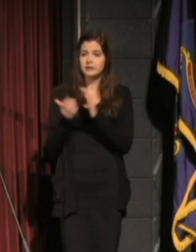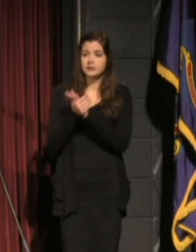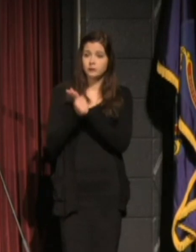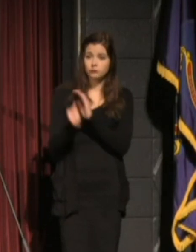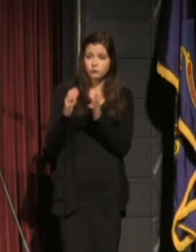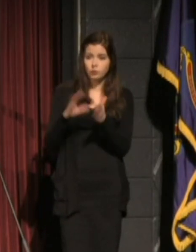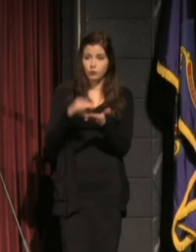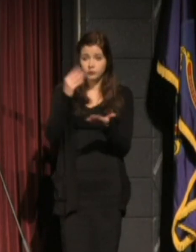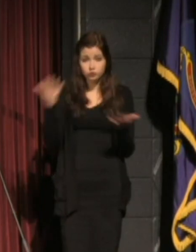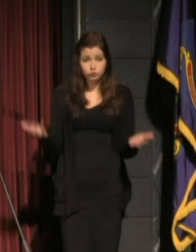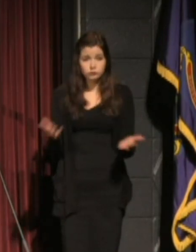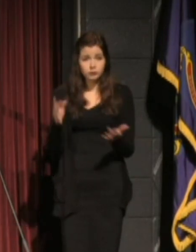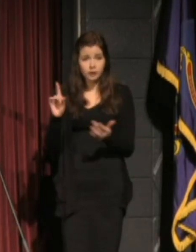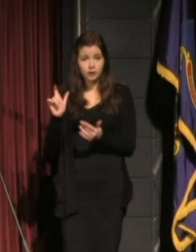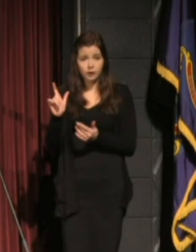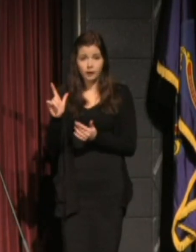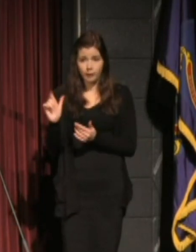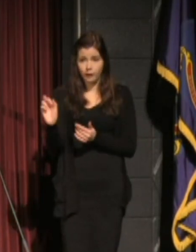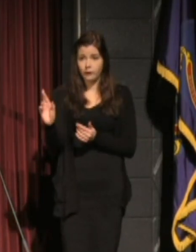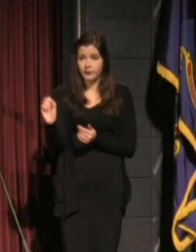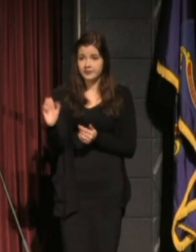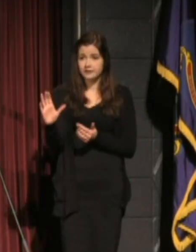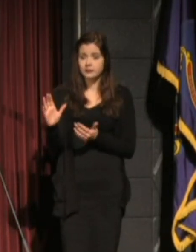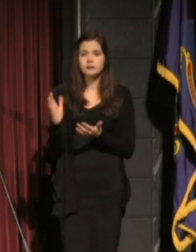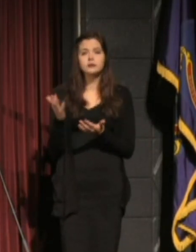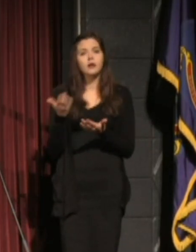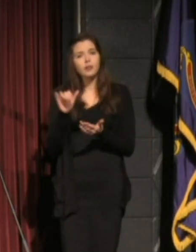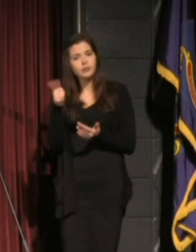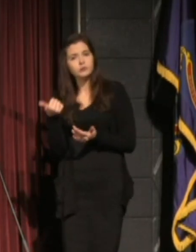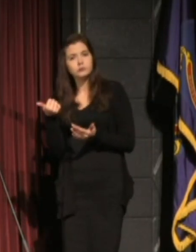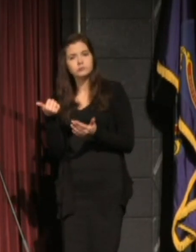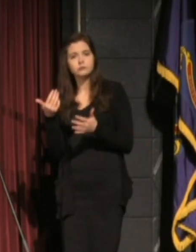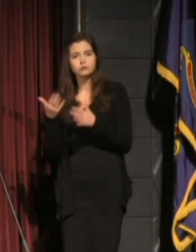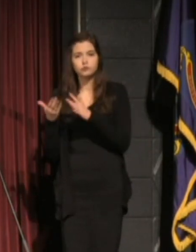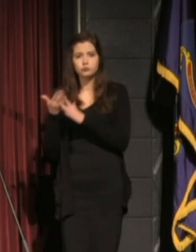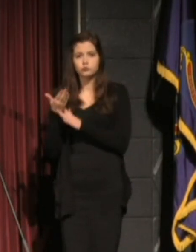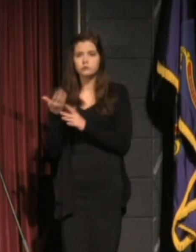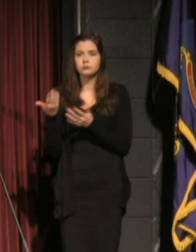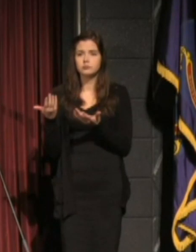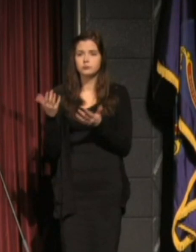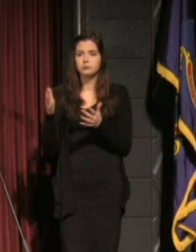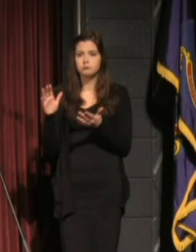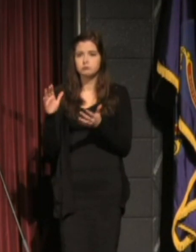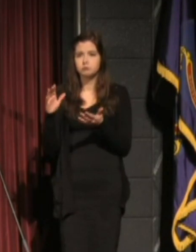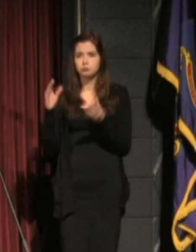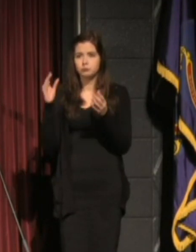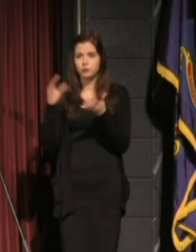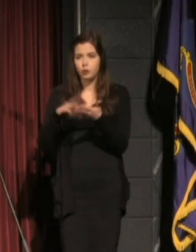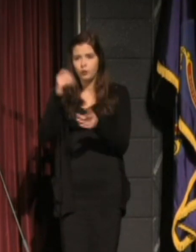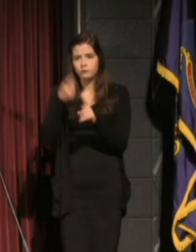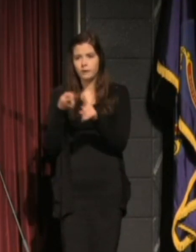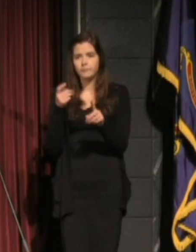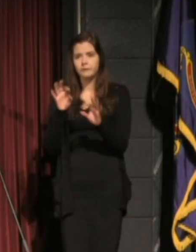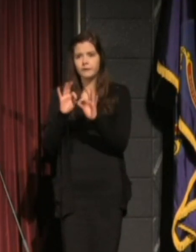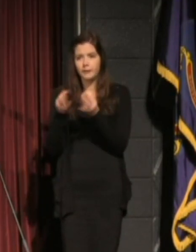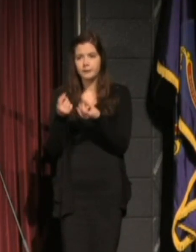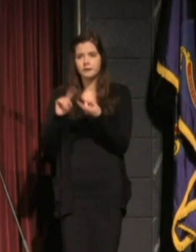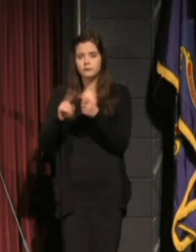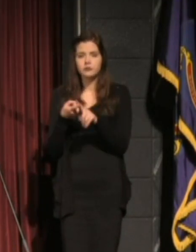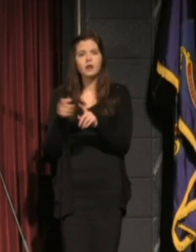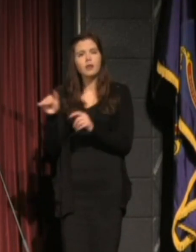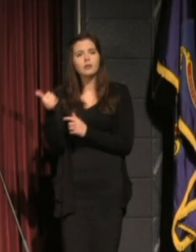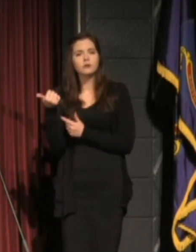College. Some of them will be overcome through what your family and friends have taught you, or through what you've learned by